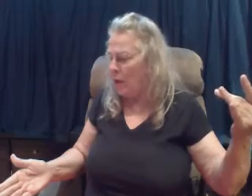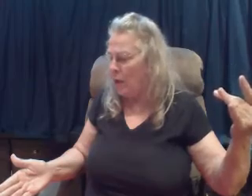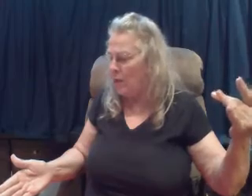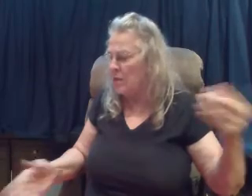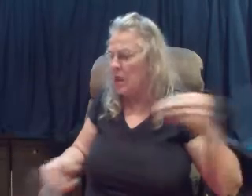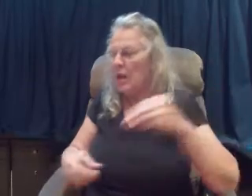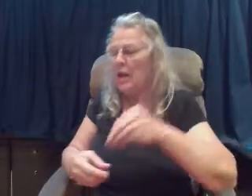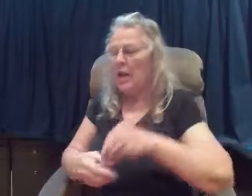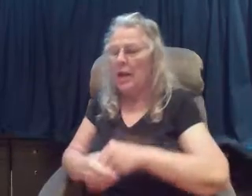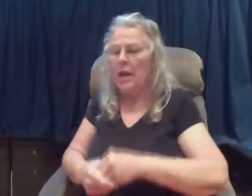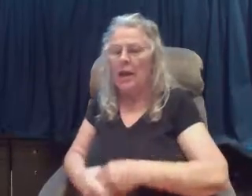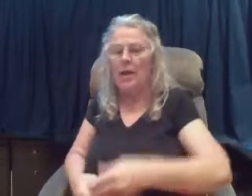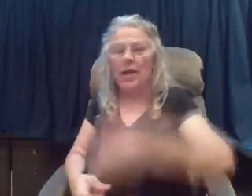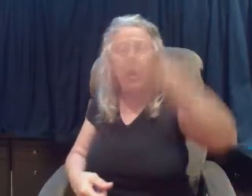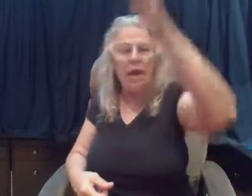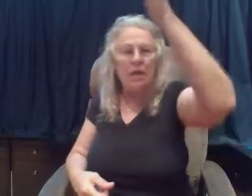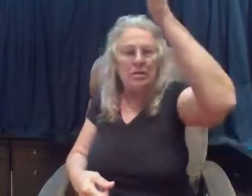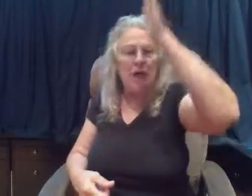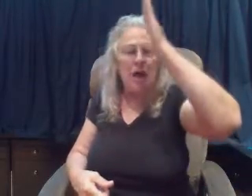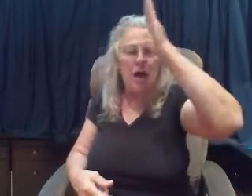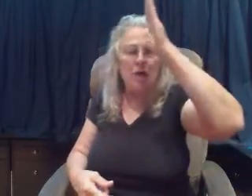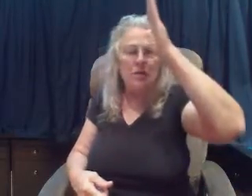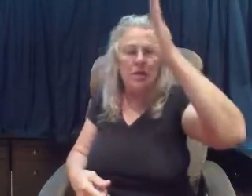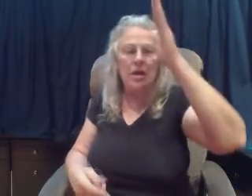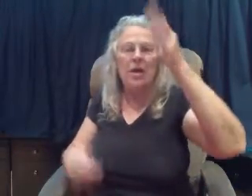Glorious in excelsis